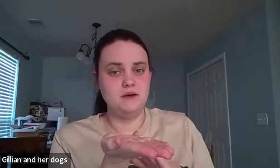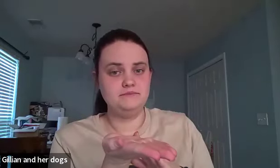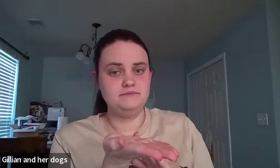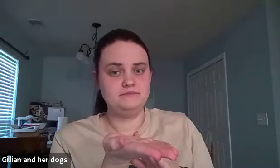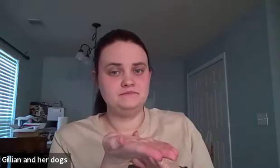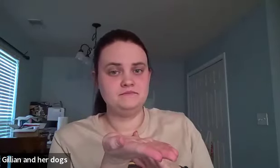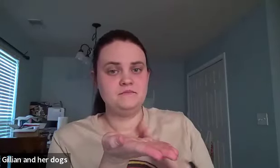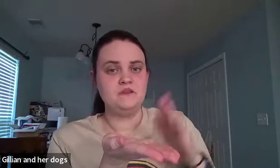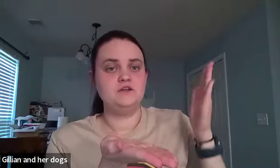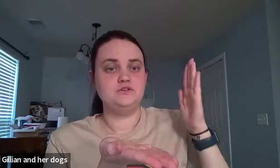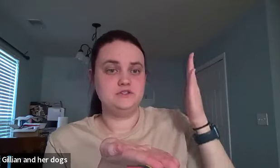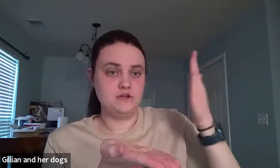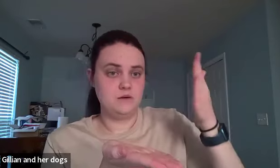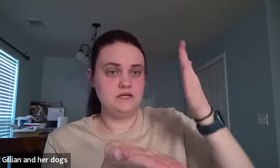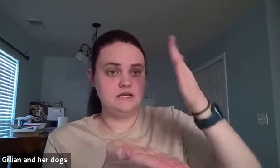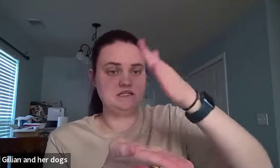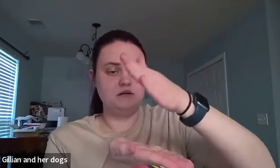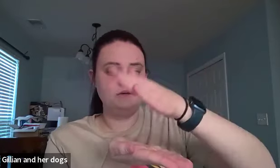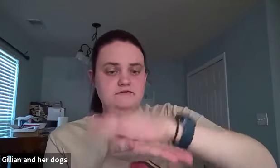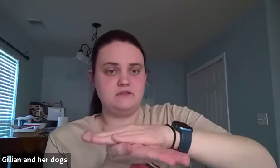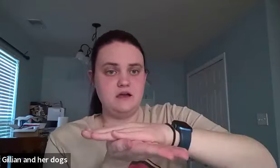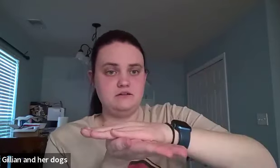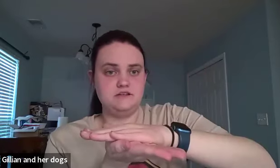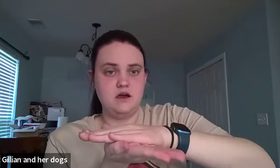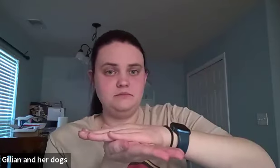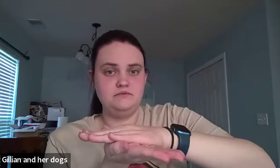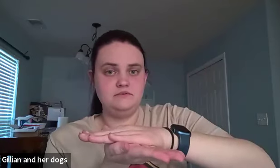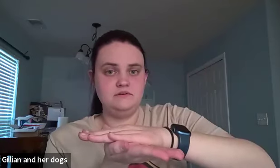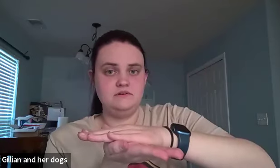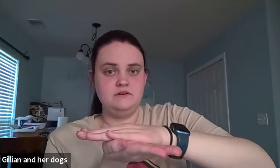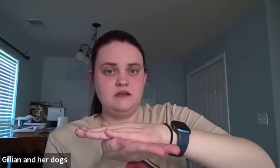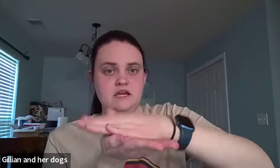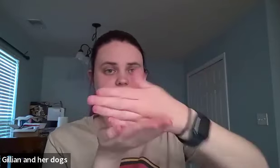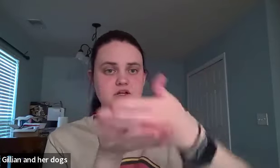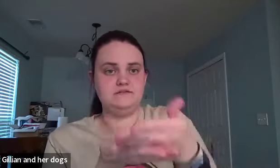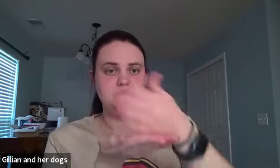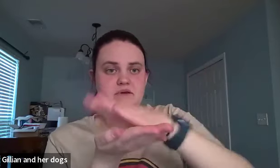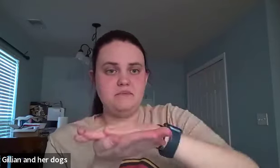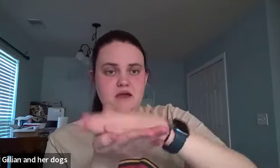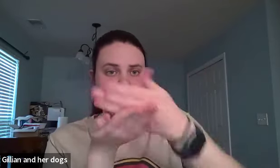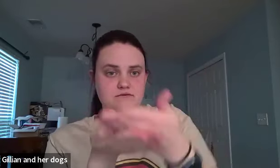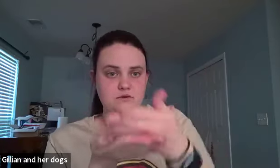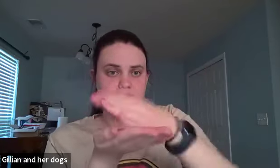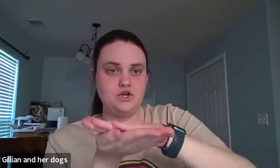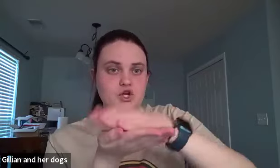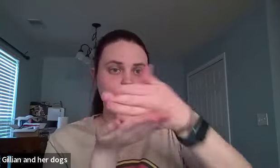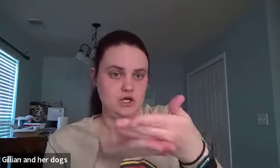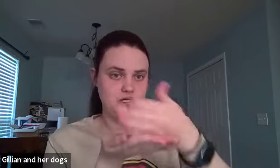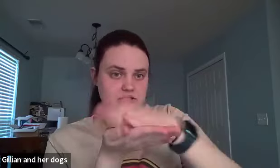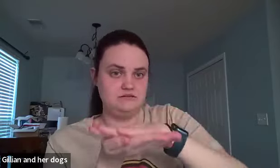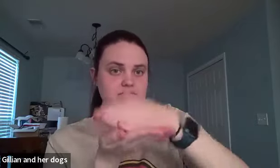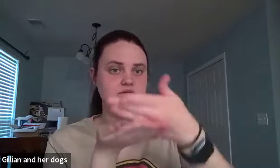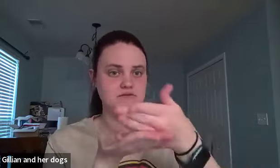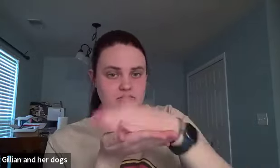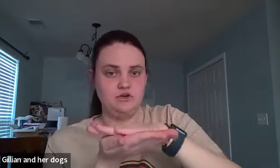up. Your dominant is going to be flat on top, and you're going to flip it back and forth. Cook,